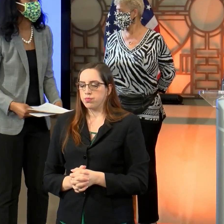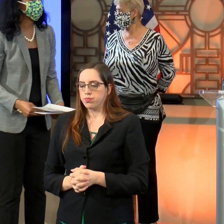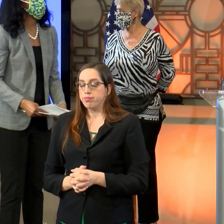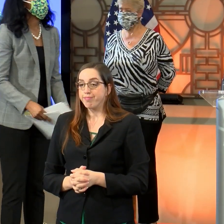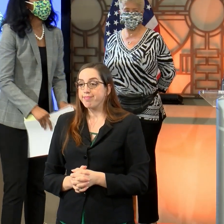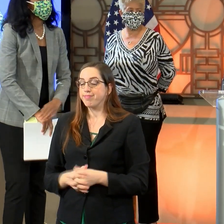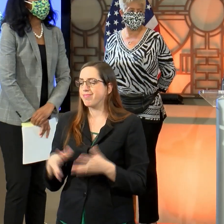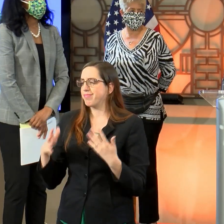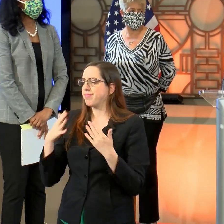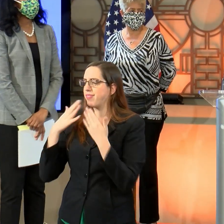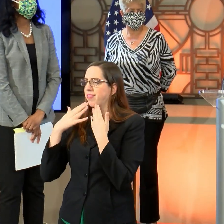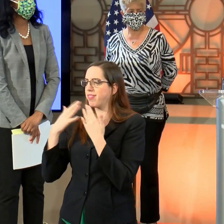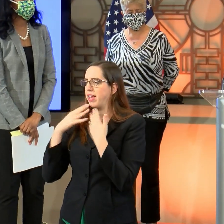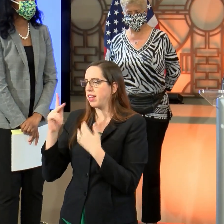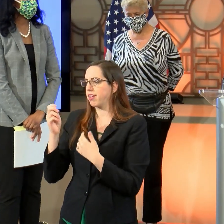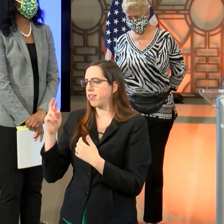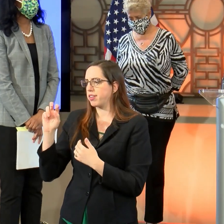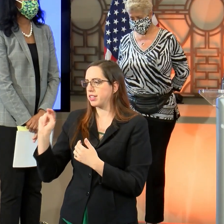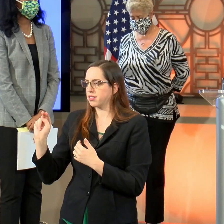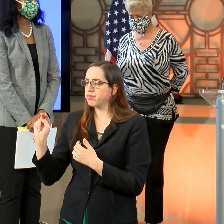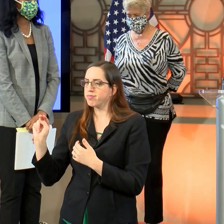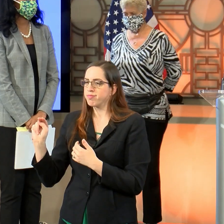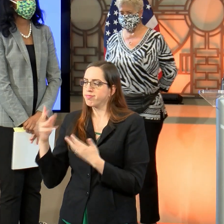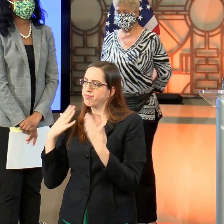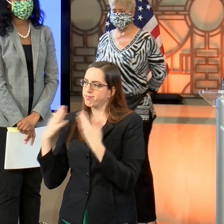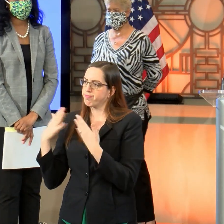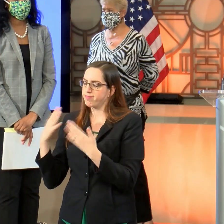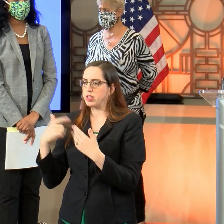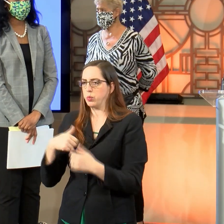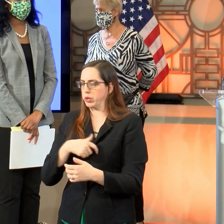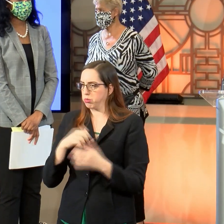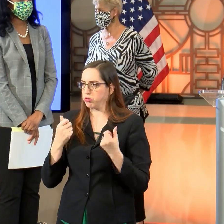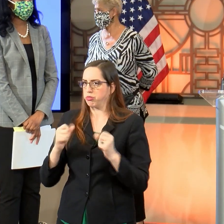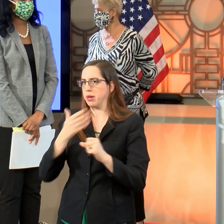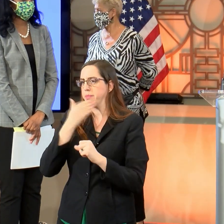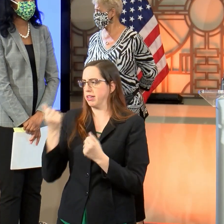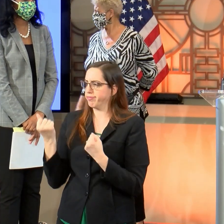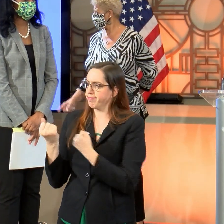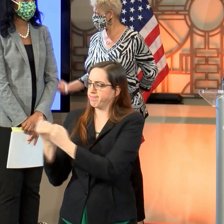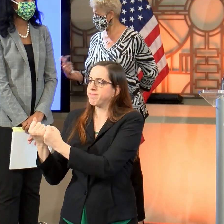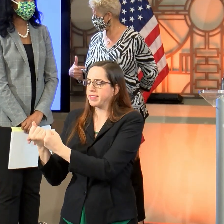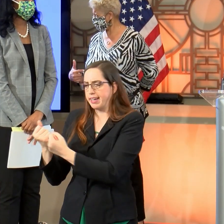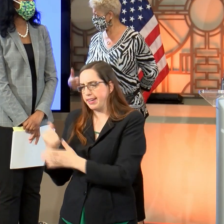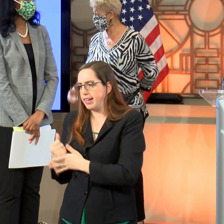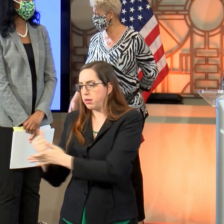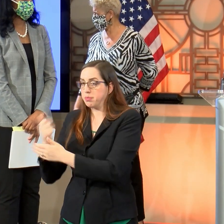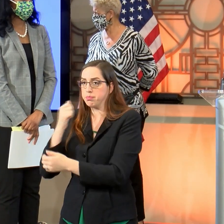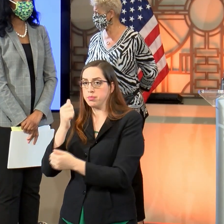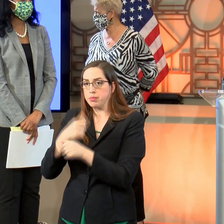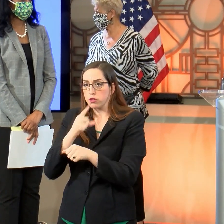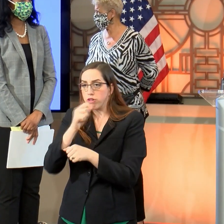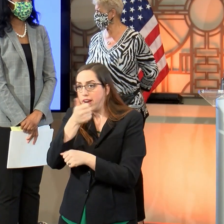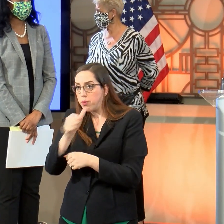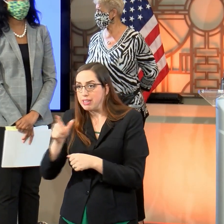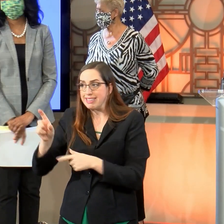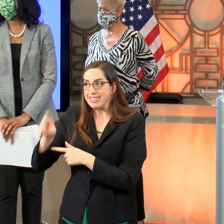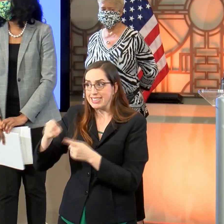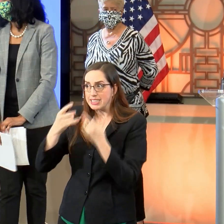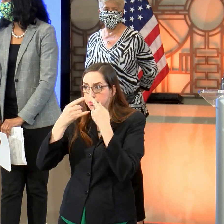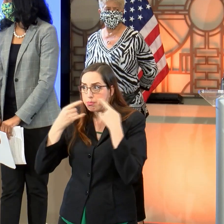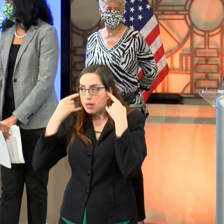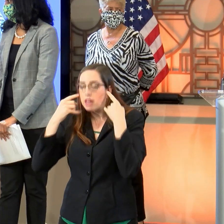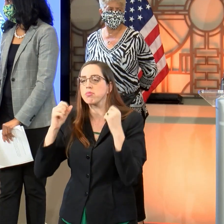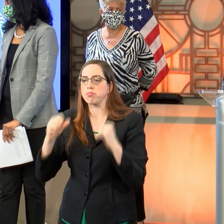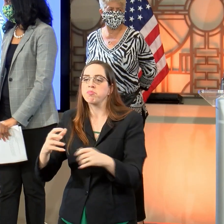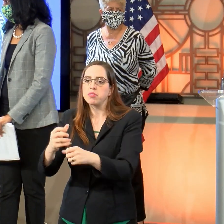Let me thank Carrin, and we're going to do everything that we can to assist in making sure that anybody who needs a mask will be able to